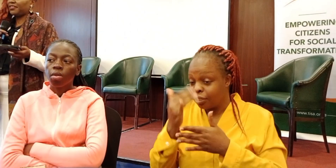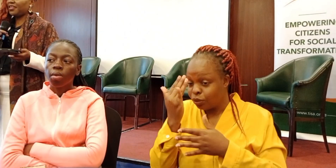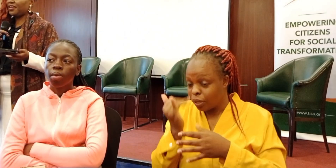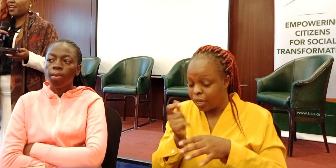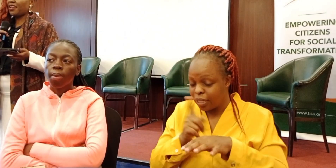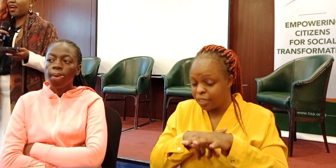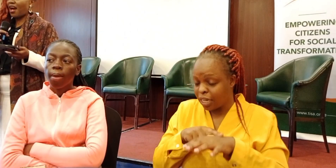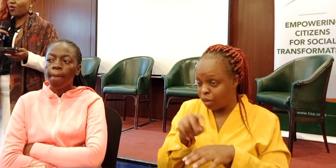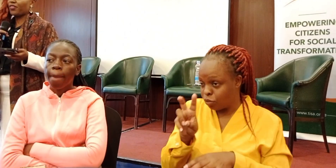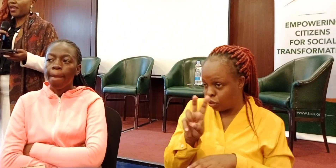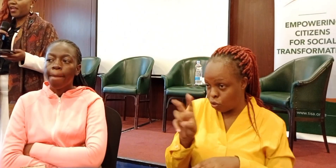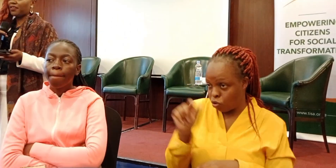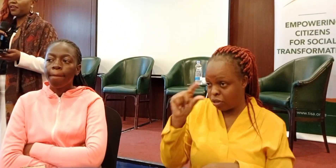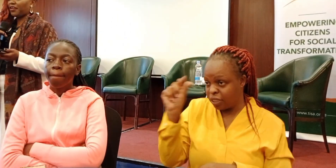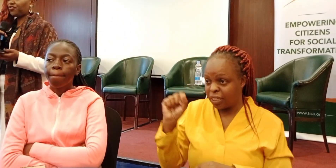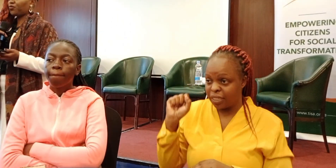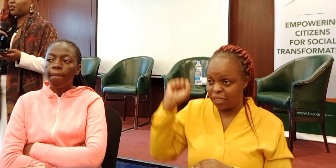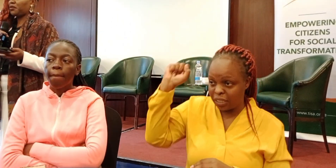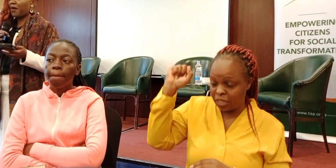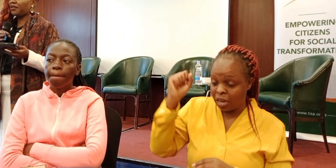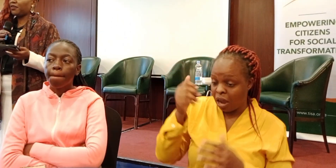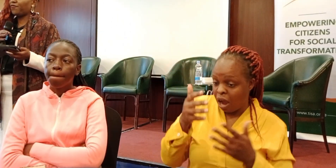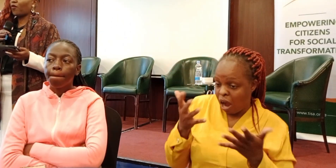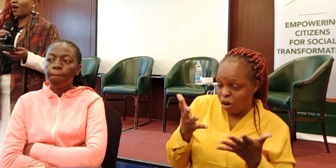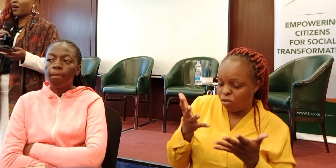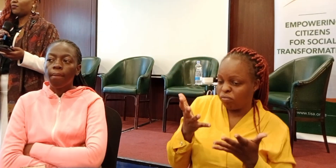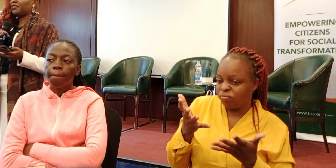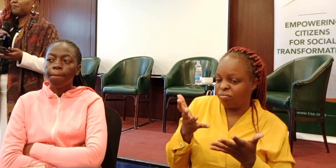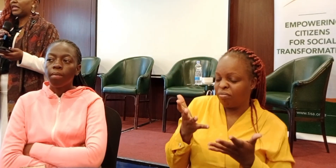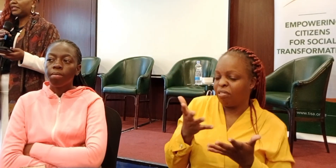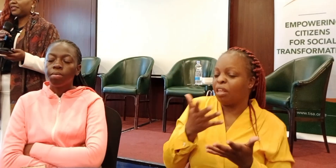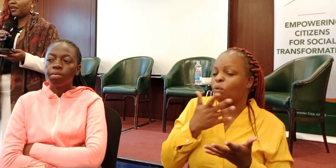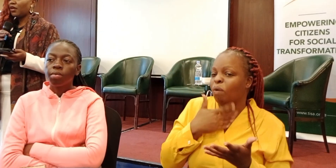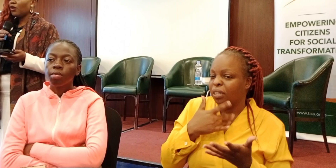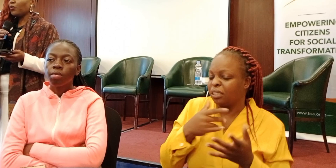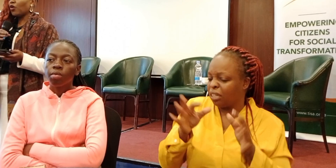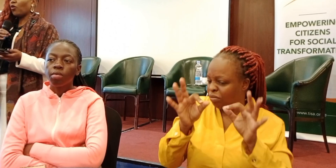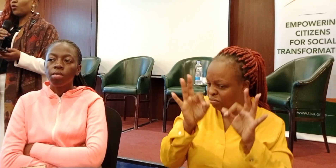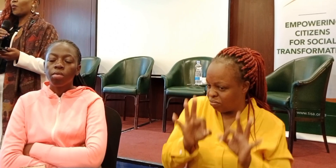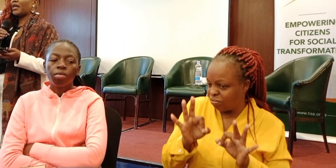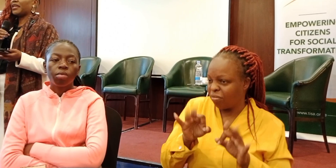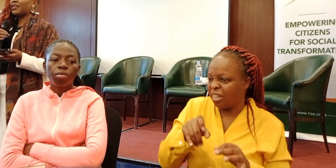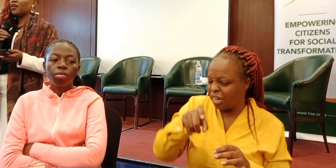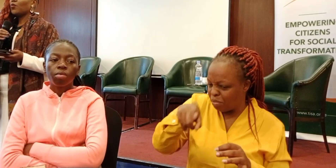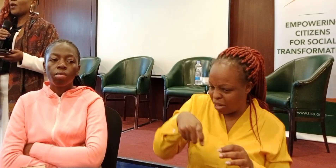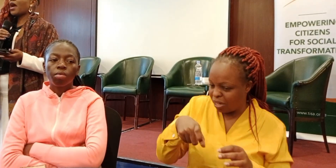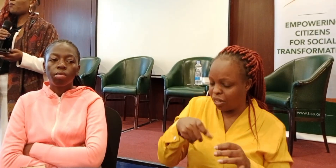the Gen Z and how they engaged in demanding for accountability, we